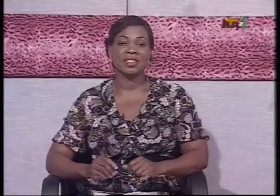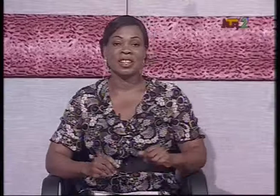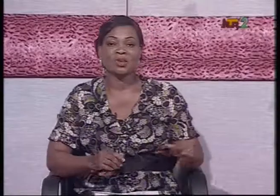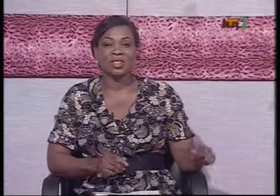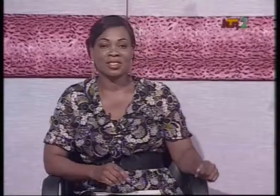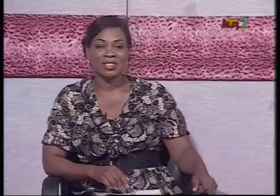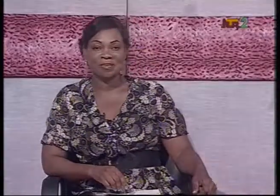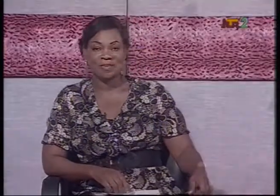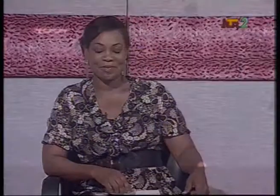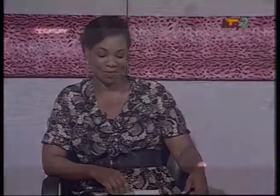we learned.